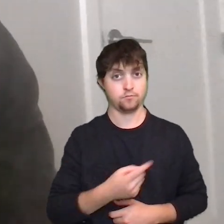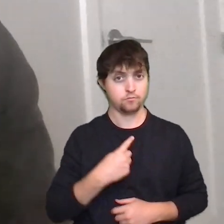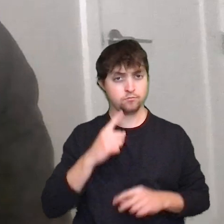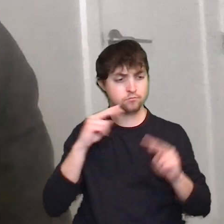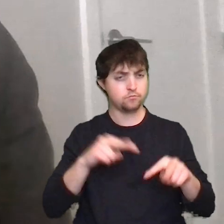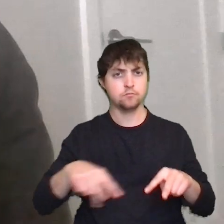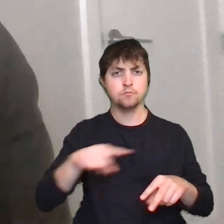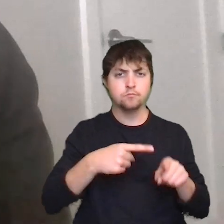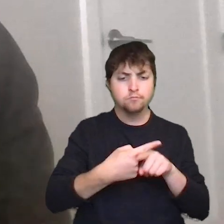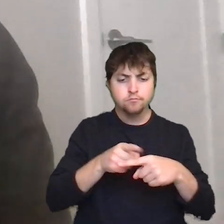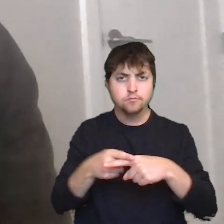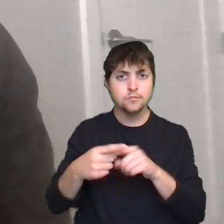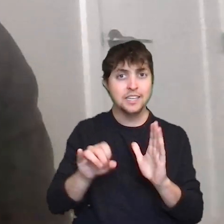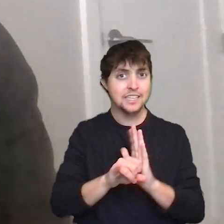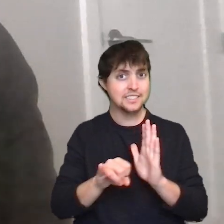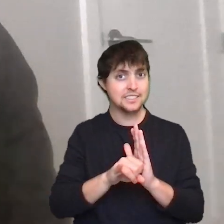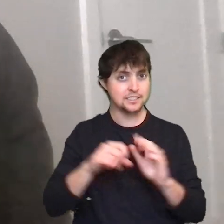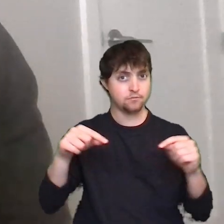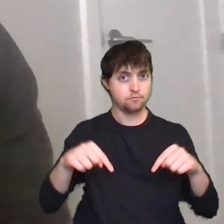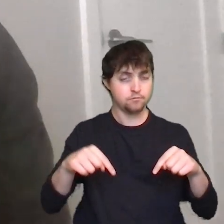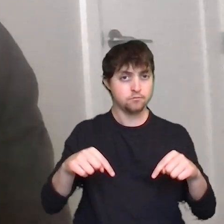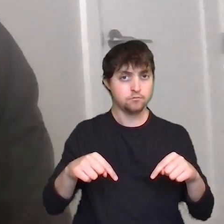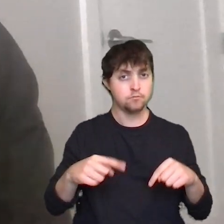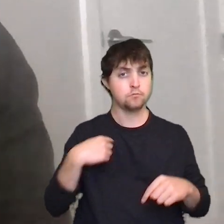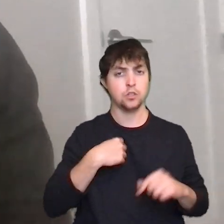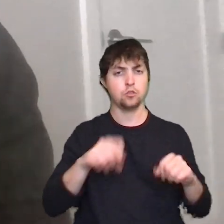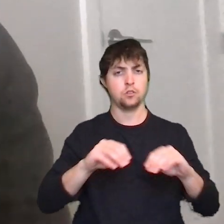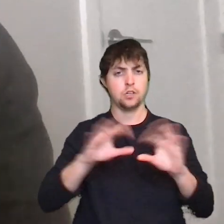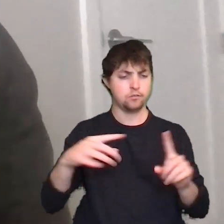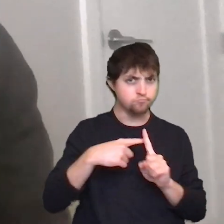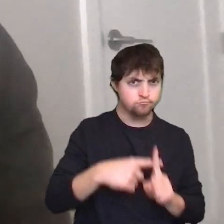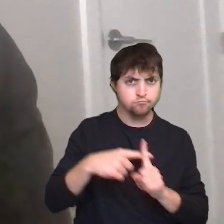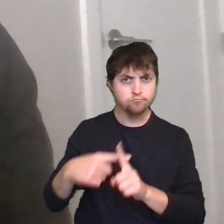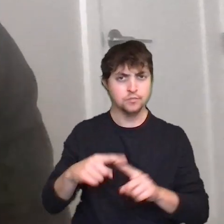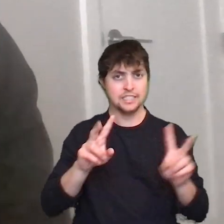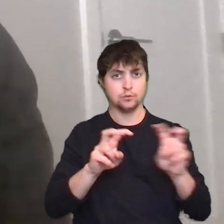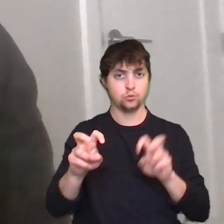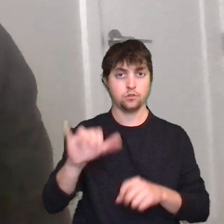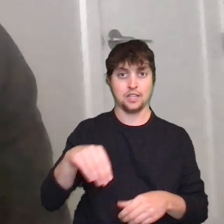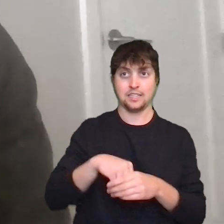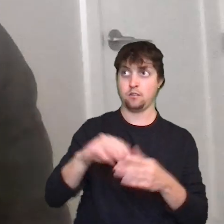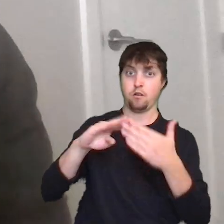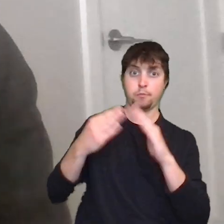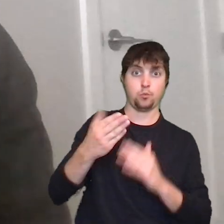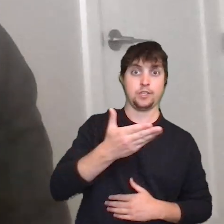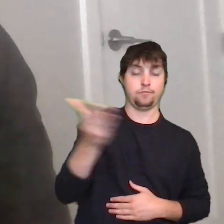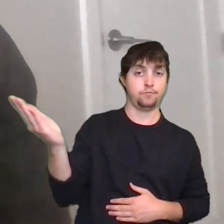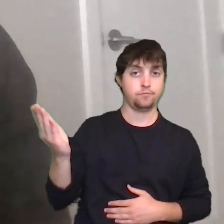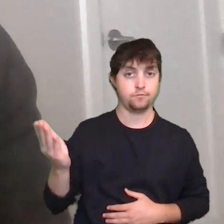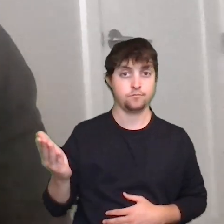we look at these intersecting identities, that we could clearly pinpoint the issues that